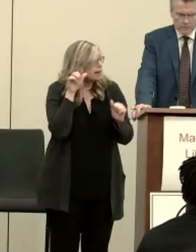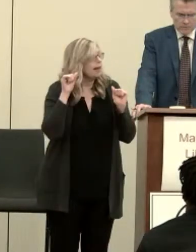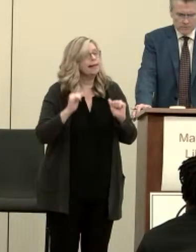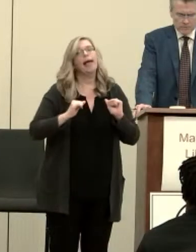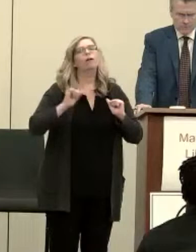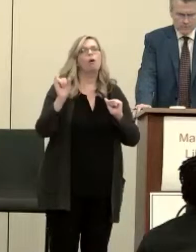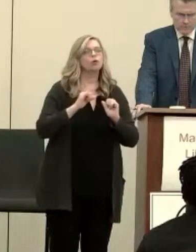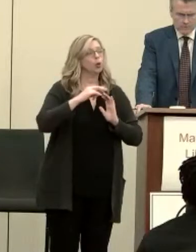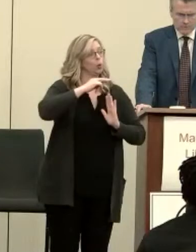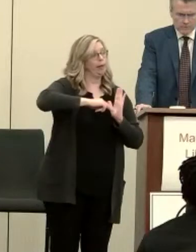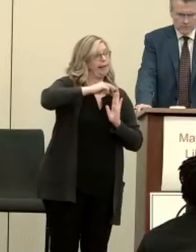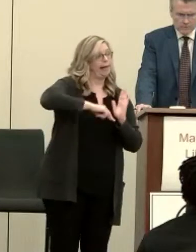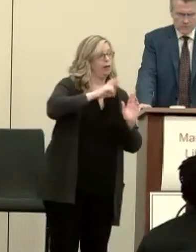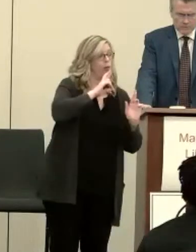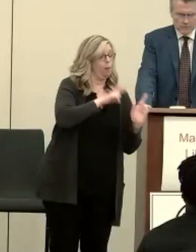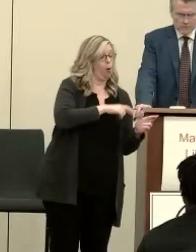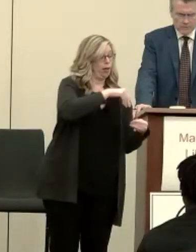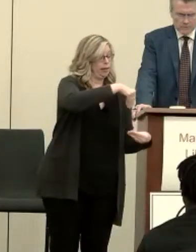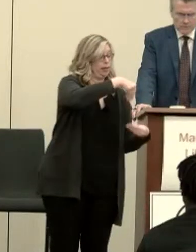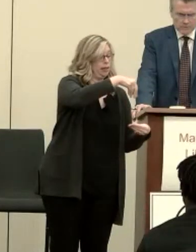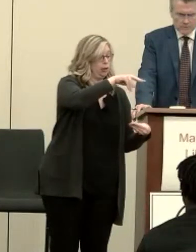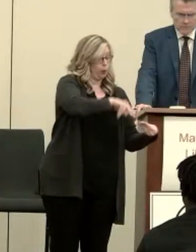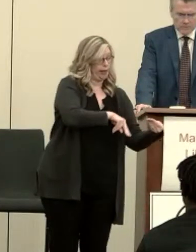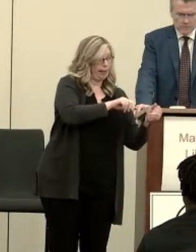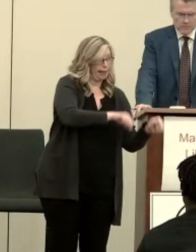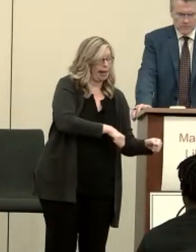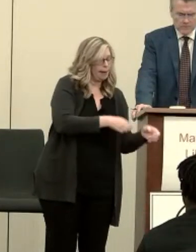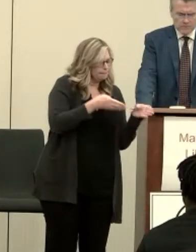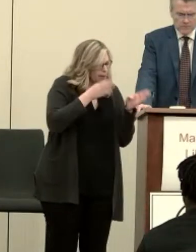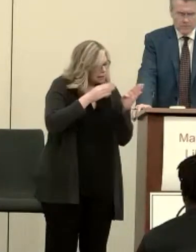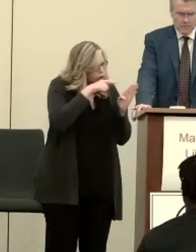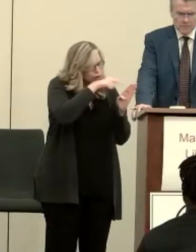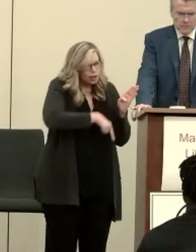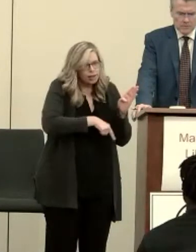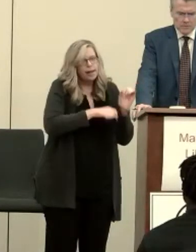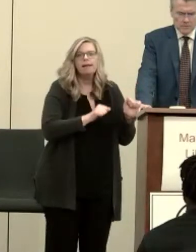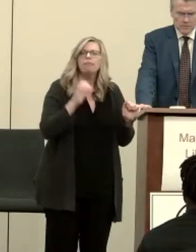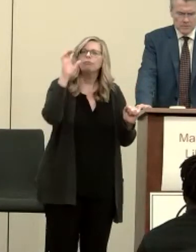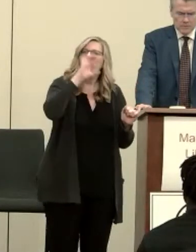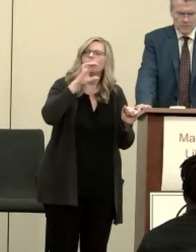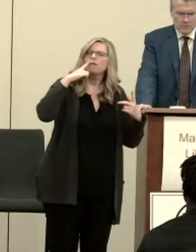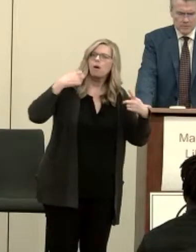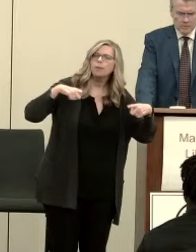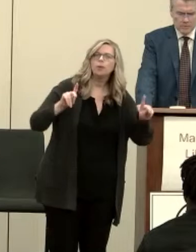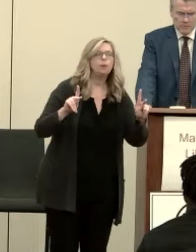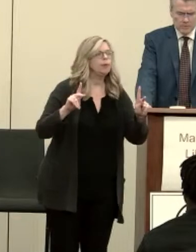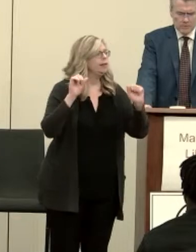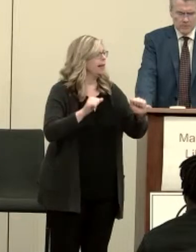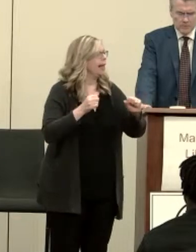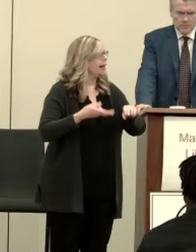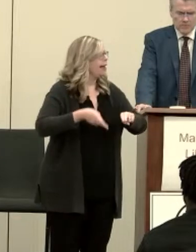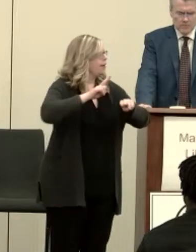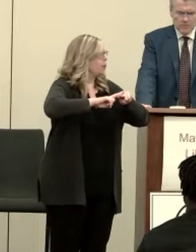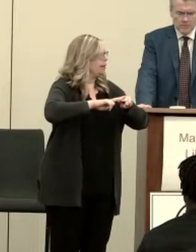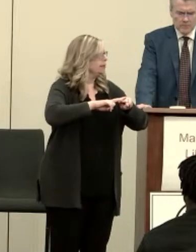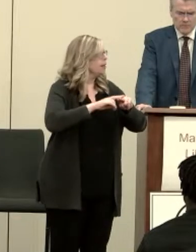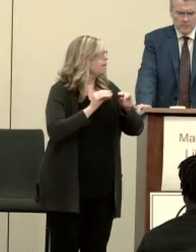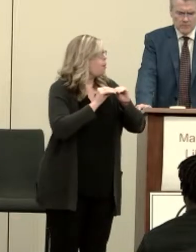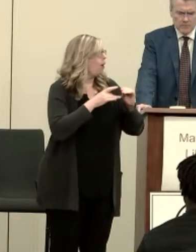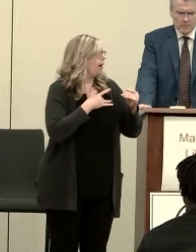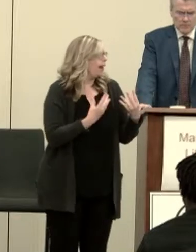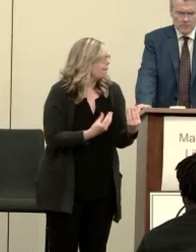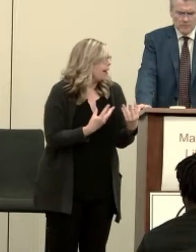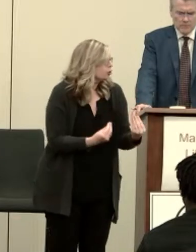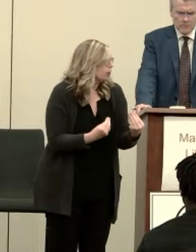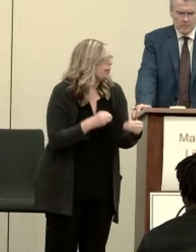already been generated, paying more close attention to them, and looking for the opportunities to build in compassion into